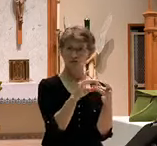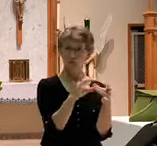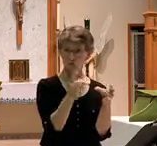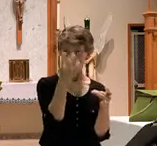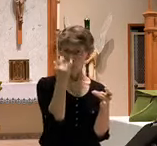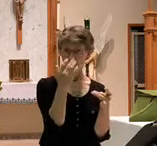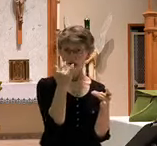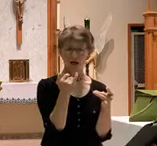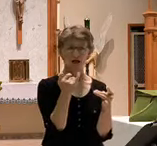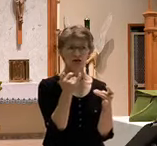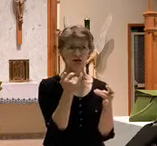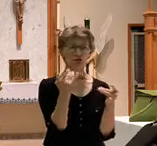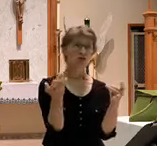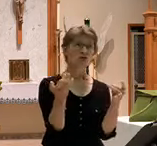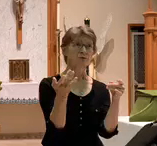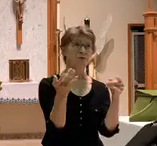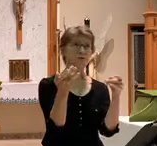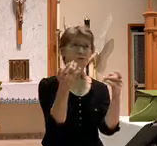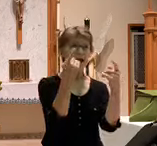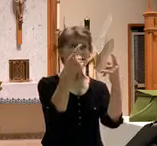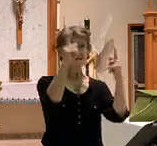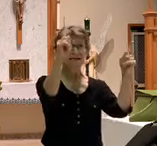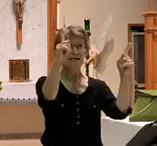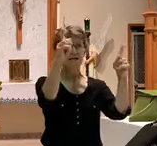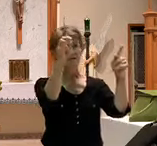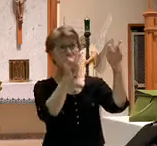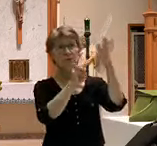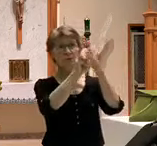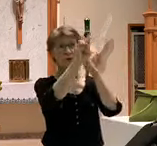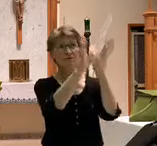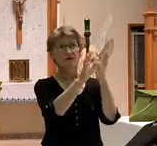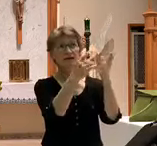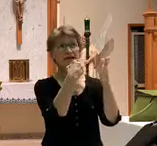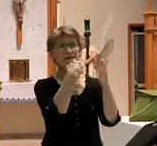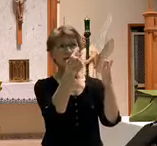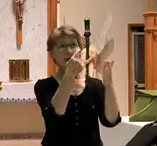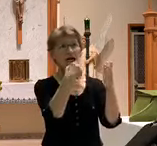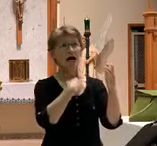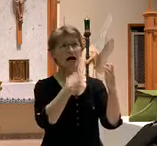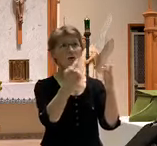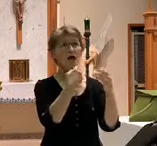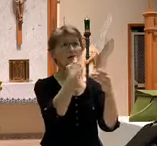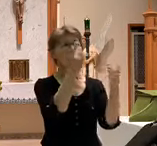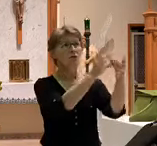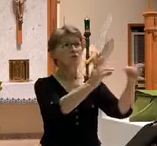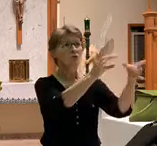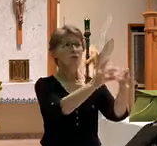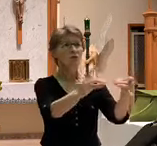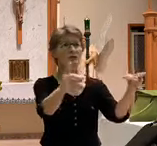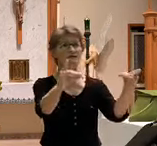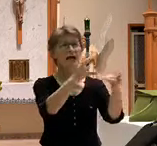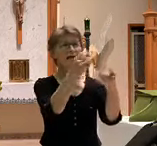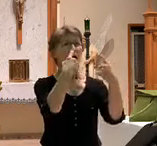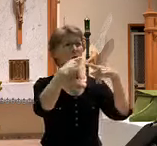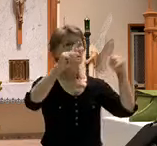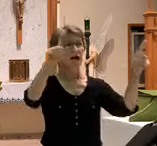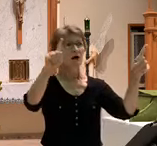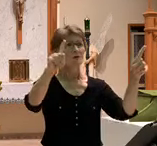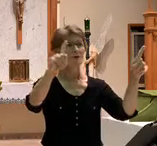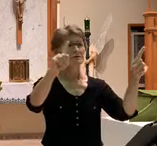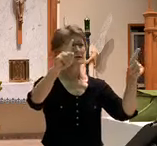fulfill what had been said through the prophet, 'I will open my mouth in parables. I will announce what is laid hidden from